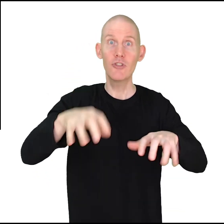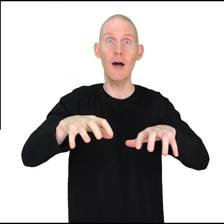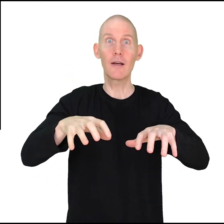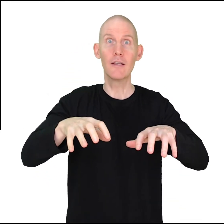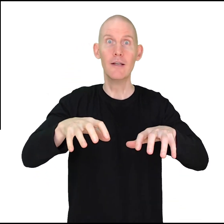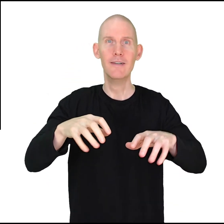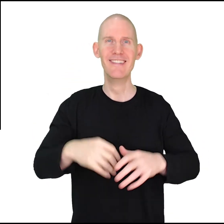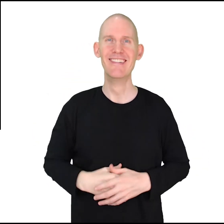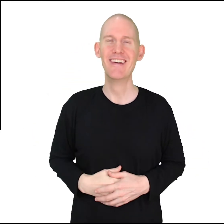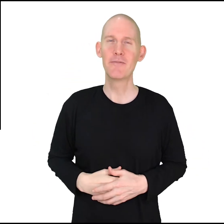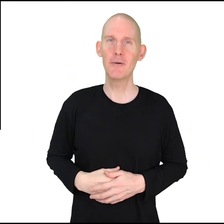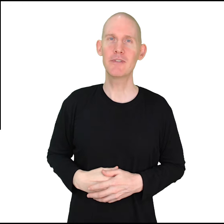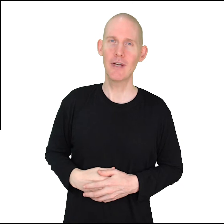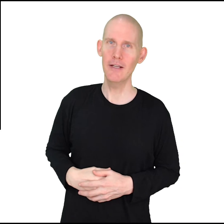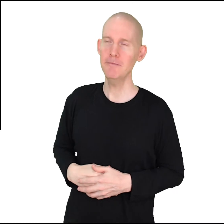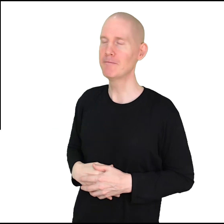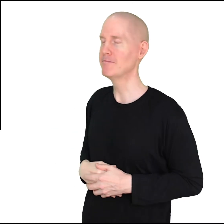Shocked. From the side.